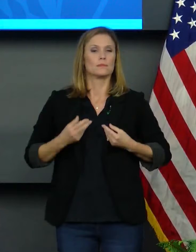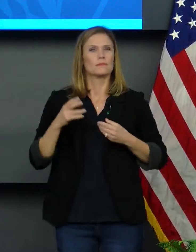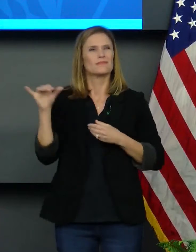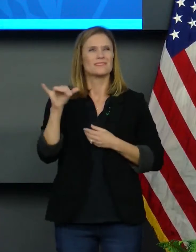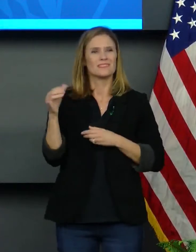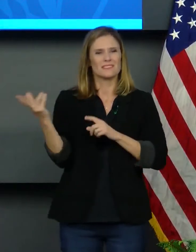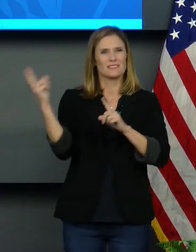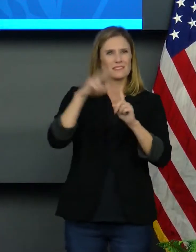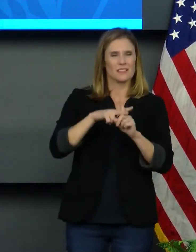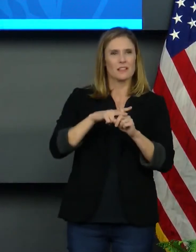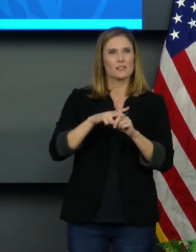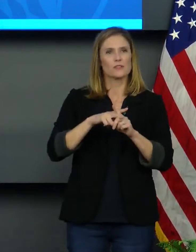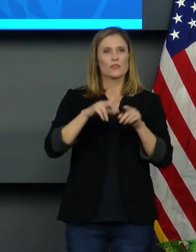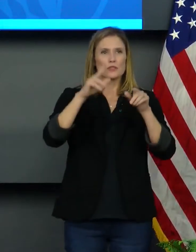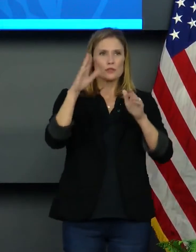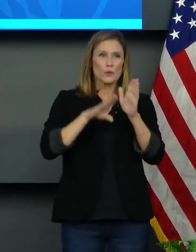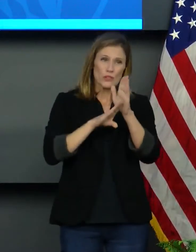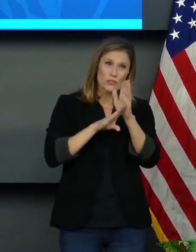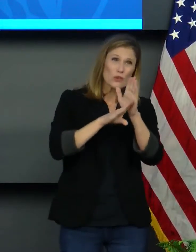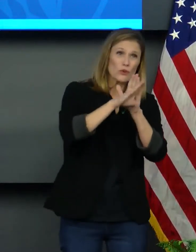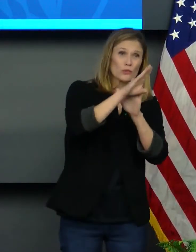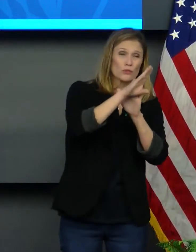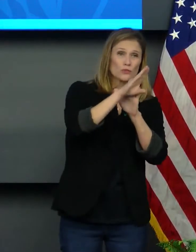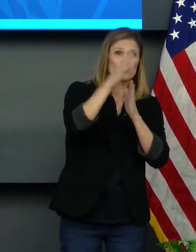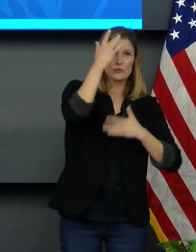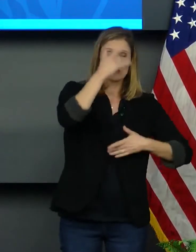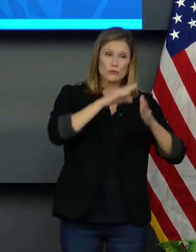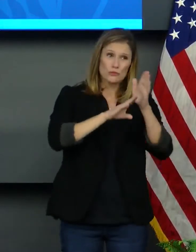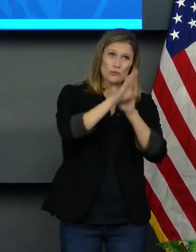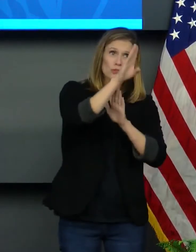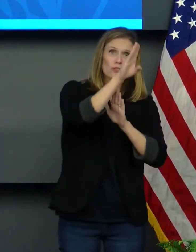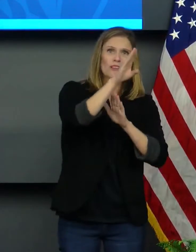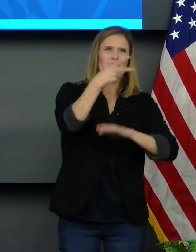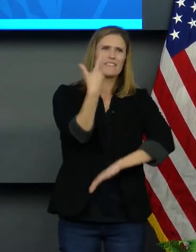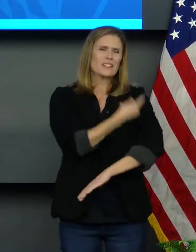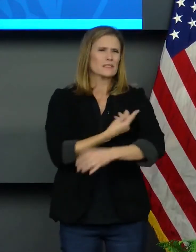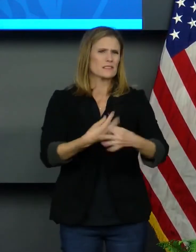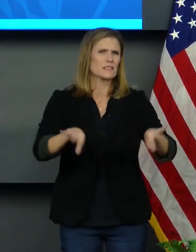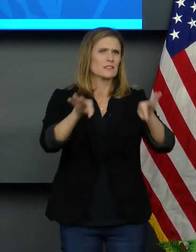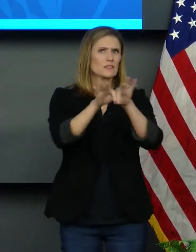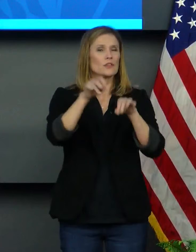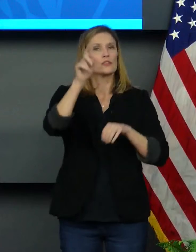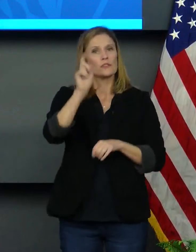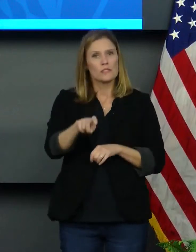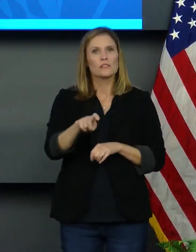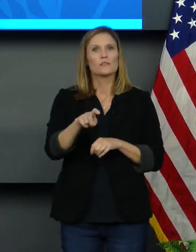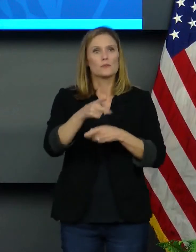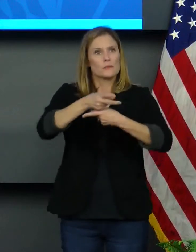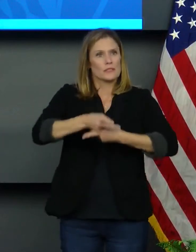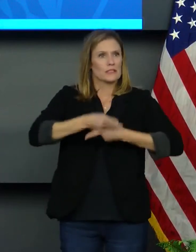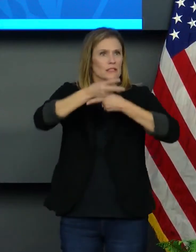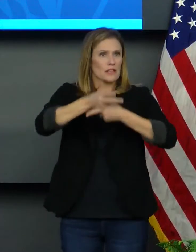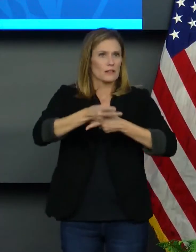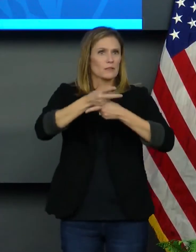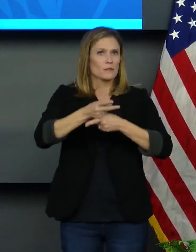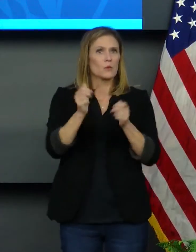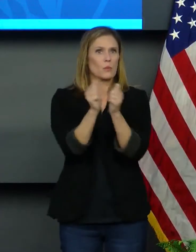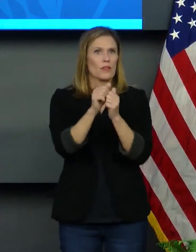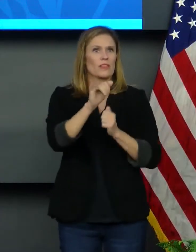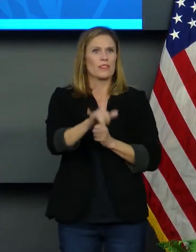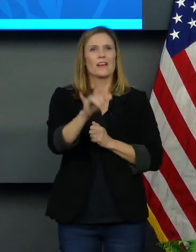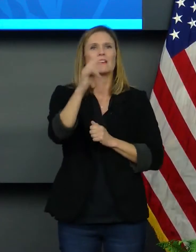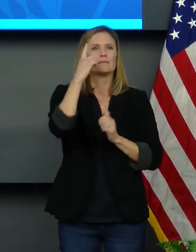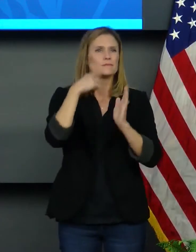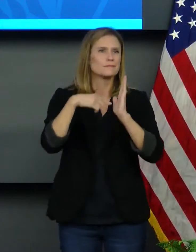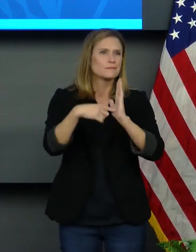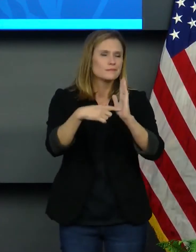surge, getting vaccinated is essential, and you still need to take additional precautions beyond that, like